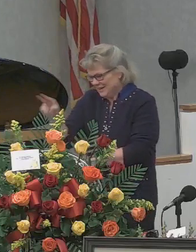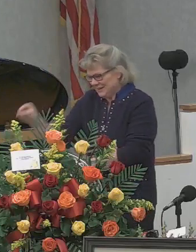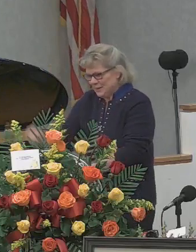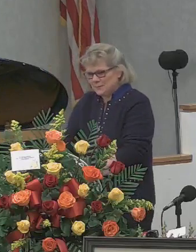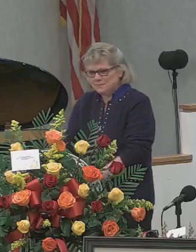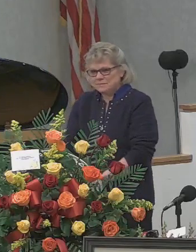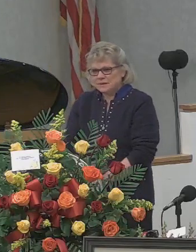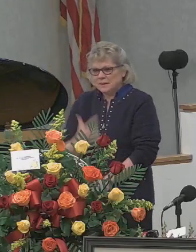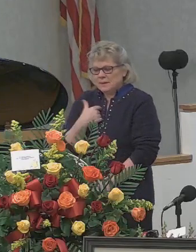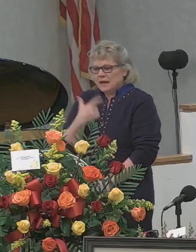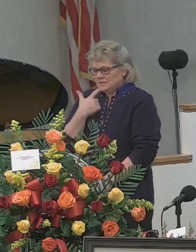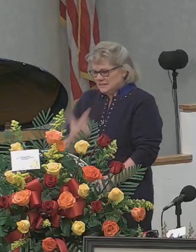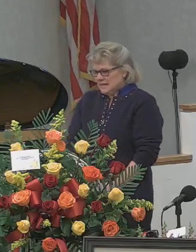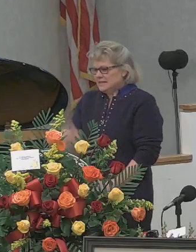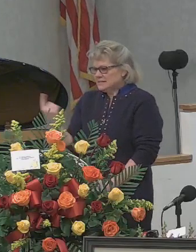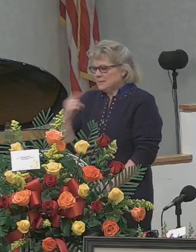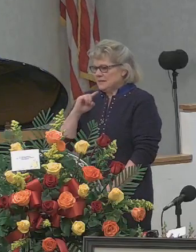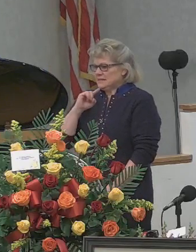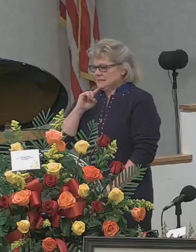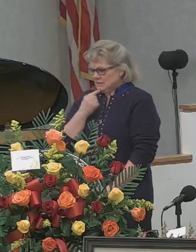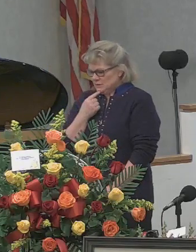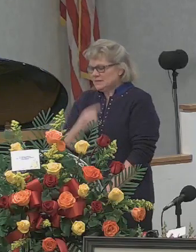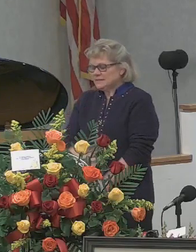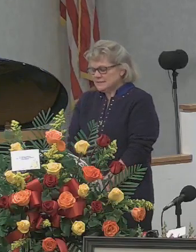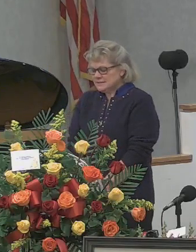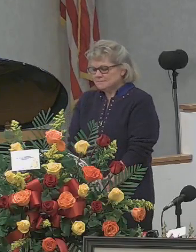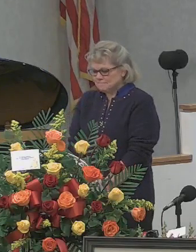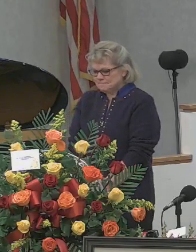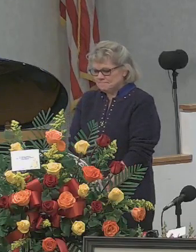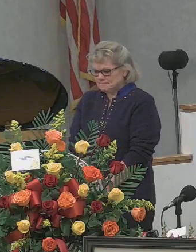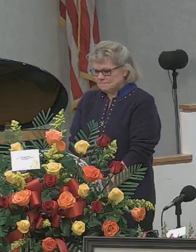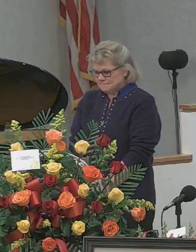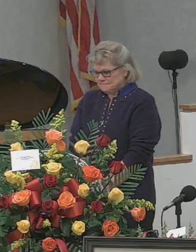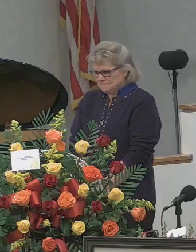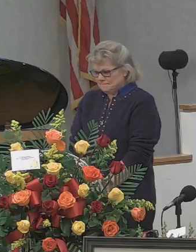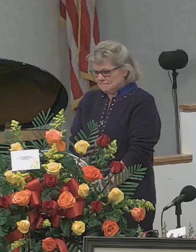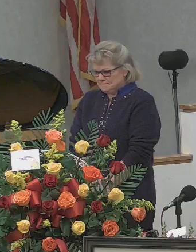you know, we have to say something serious, and rightly so.